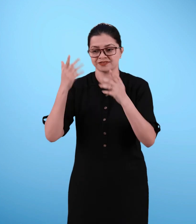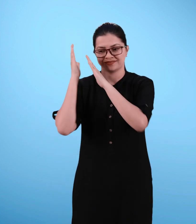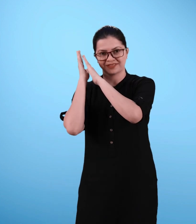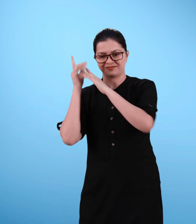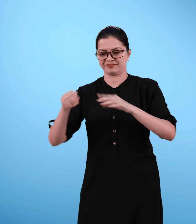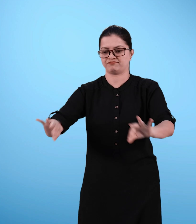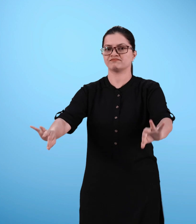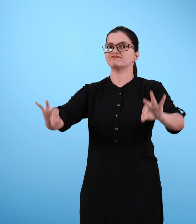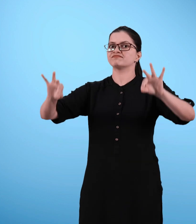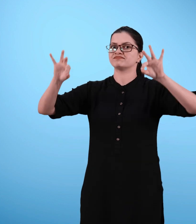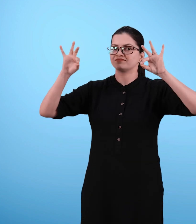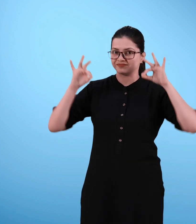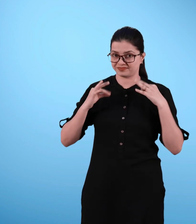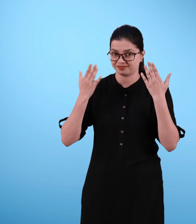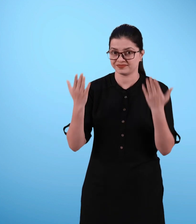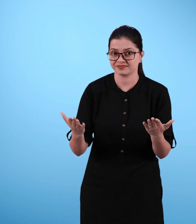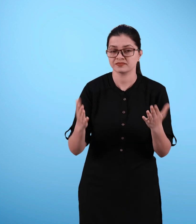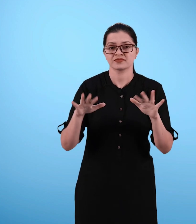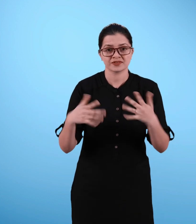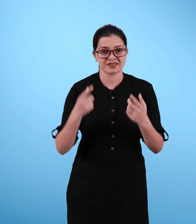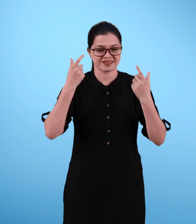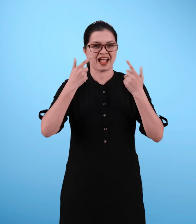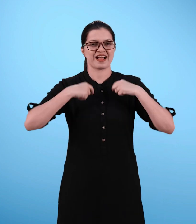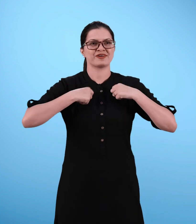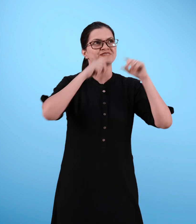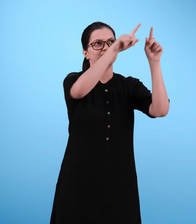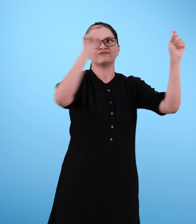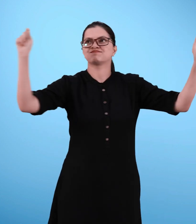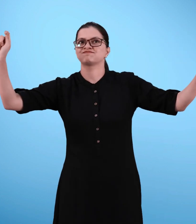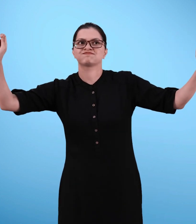blankets, Start. curtains, curtains, tablecloths, Pause.